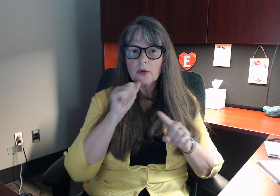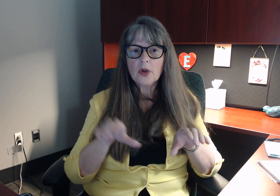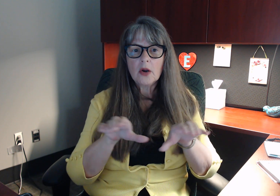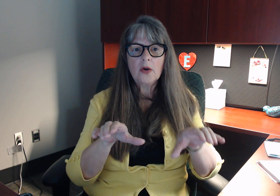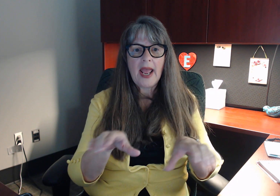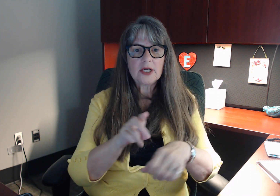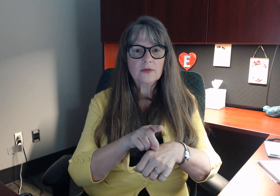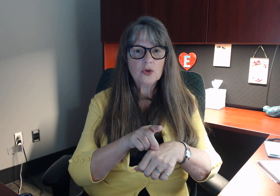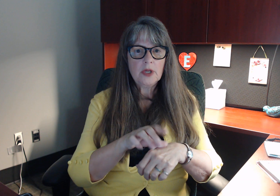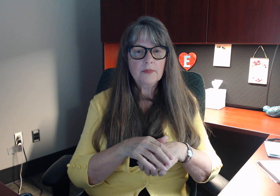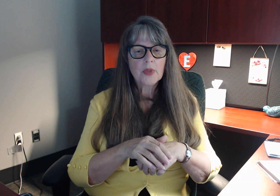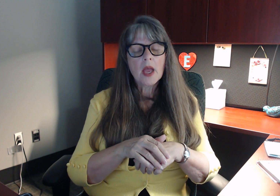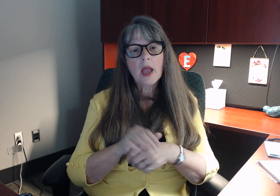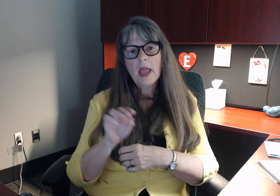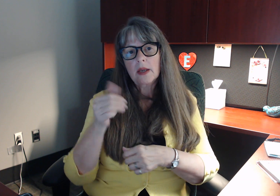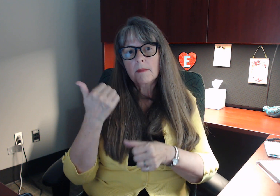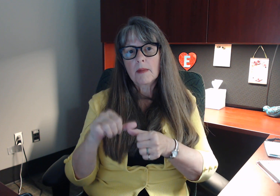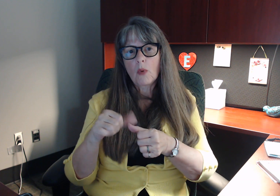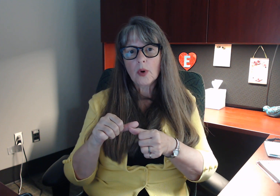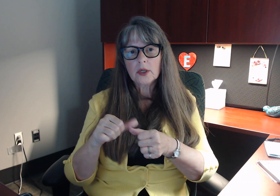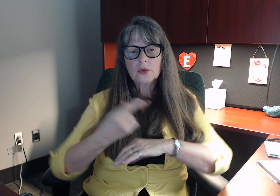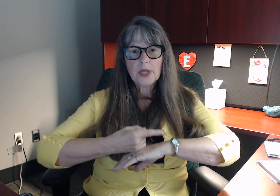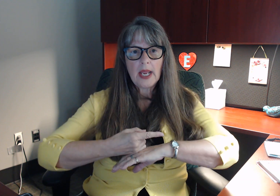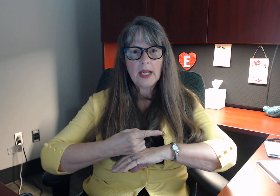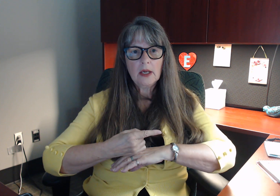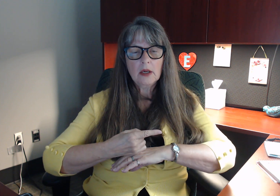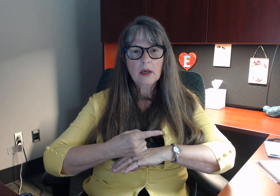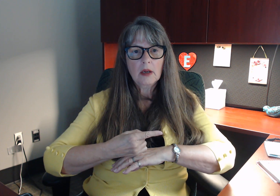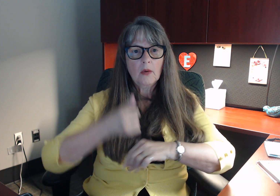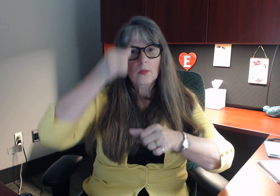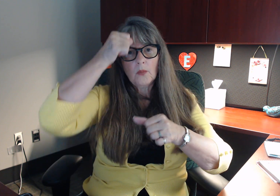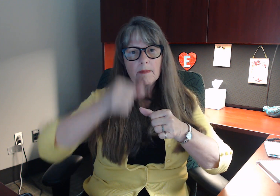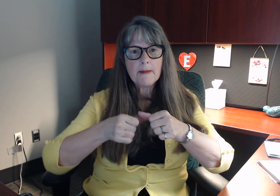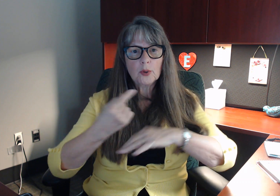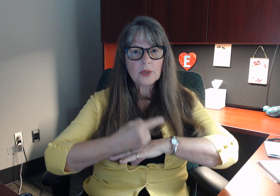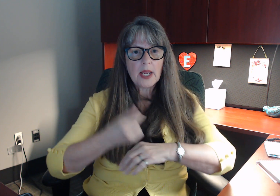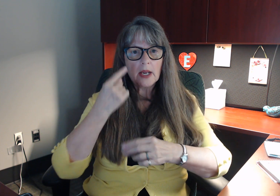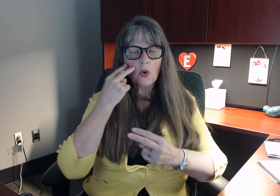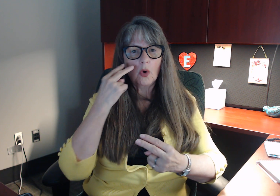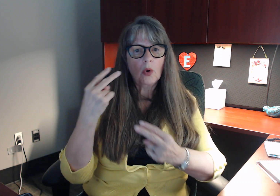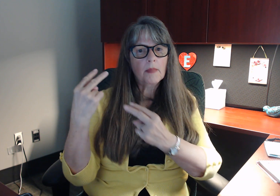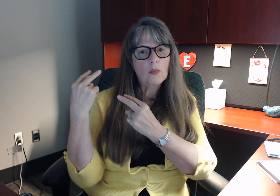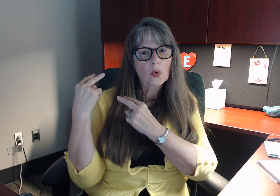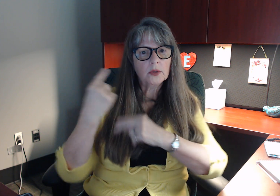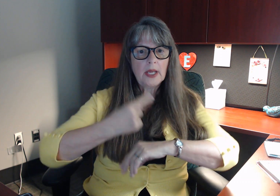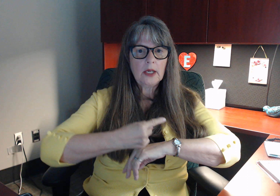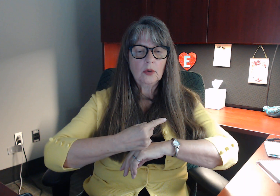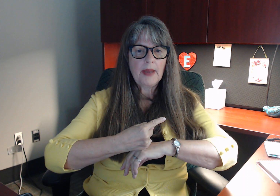not on active duty. And Memorial Day, Remember Day, or Memorial Day, Look Back